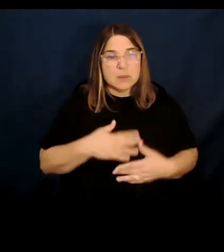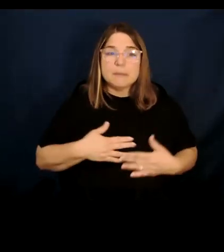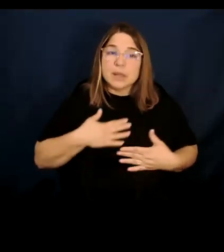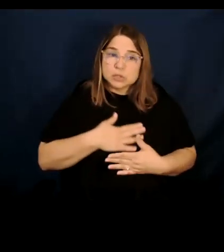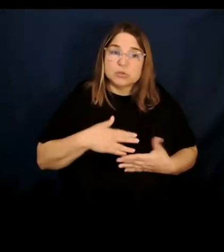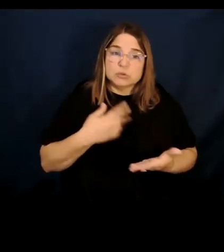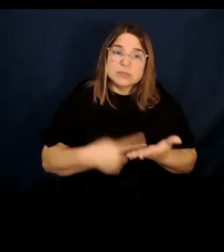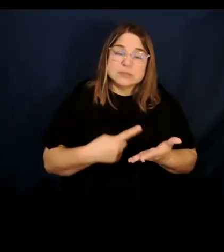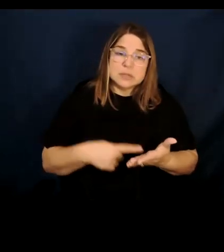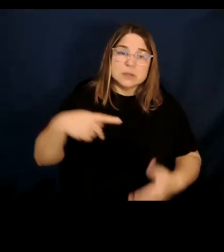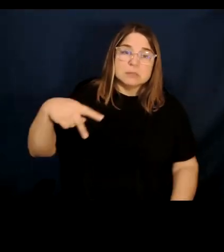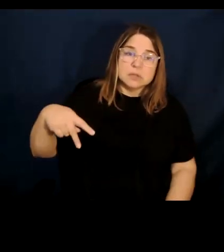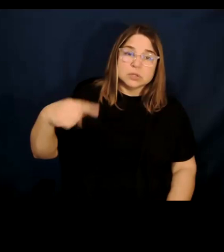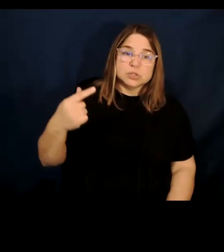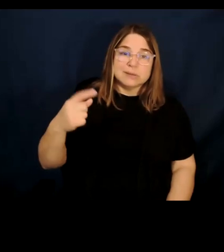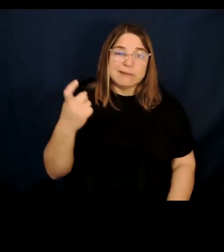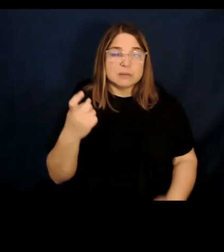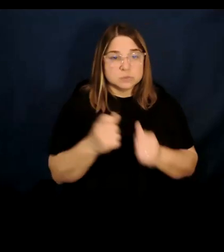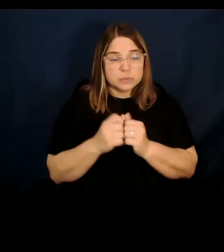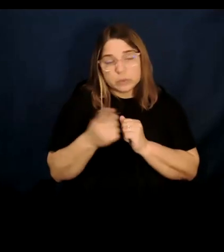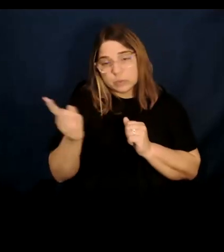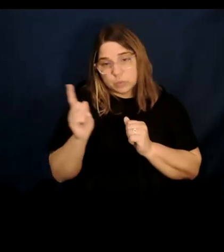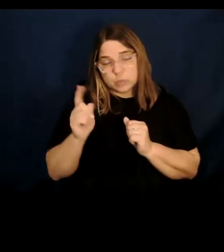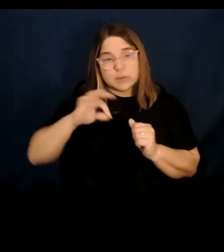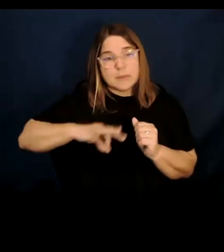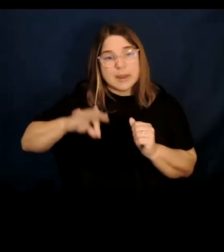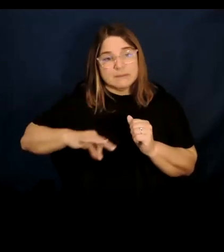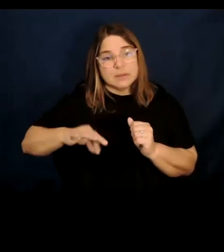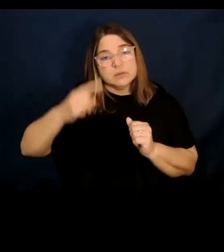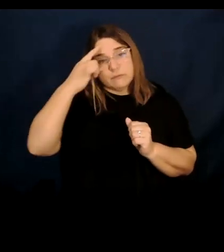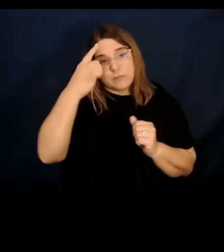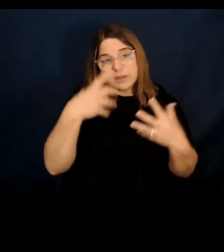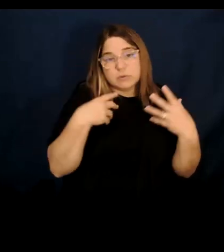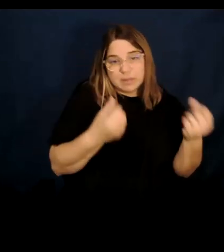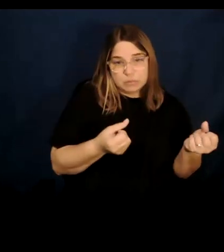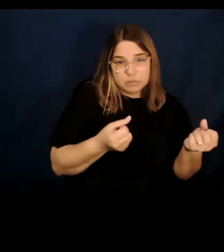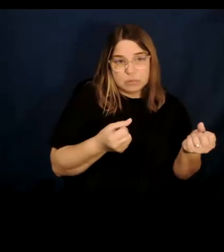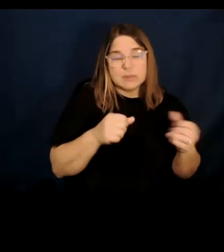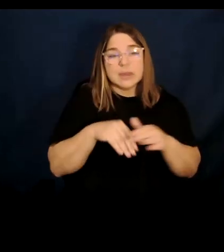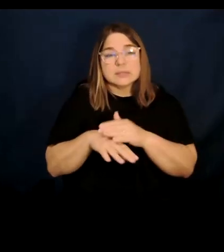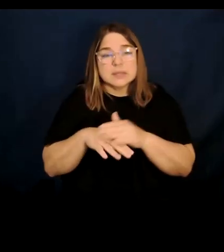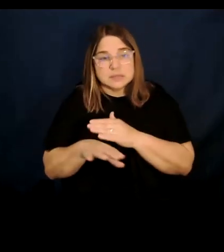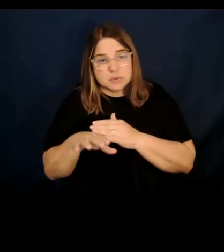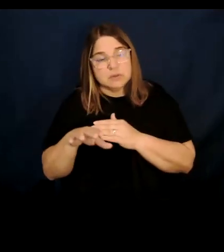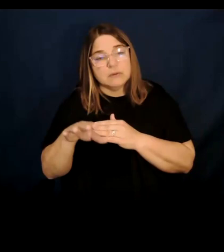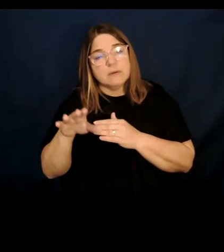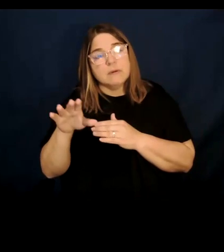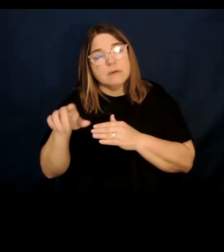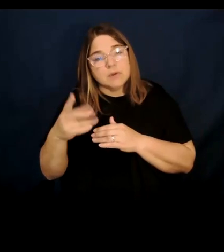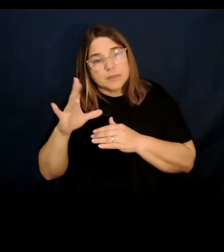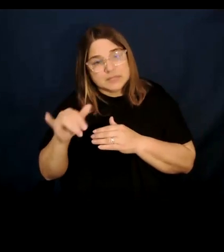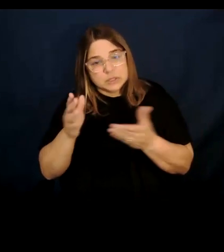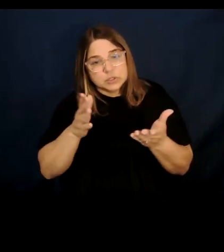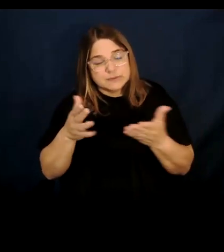discuss pharmacogenomics with you and the benefits it has to its mental health. Accessible Pharmacy Services is